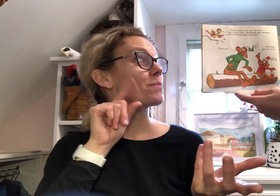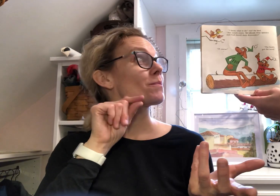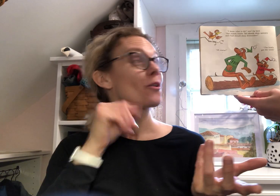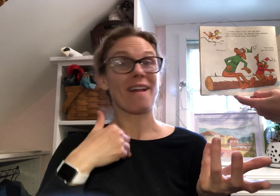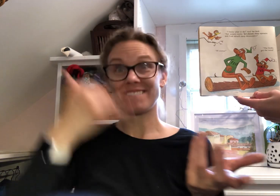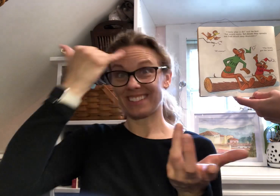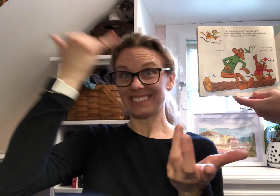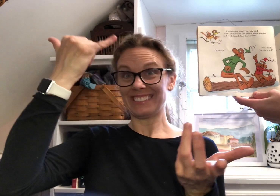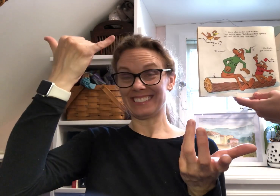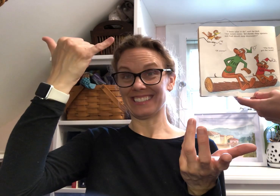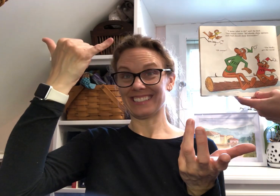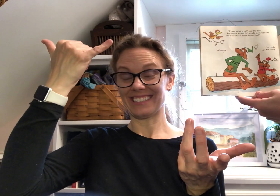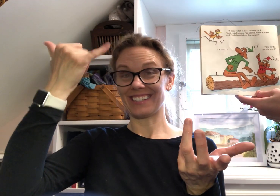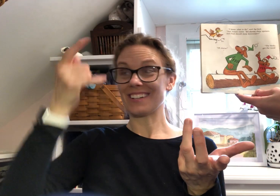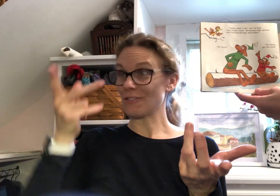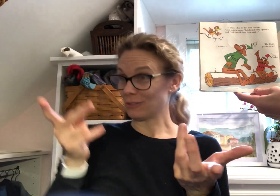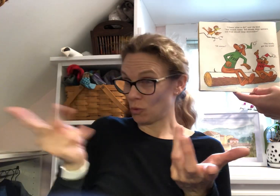"My bed is too little."